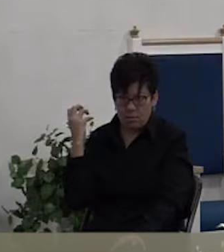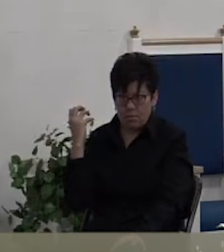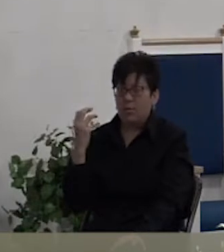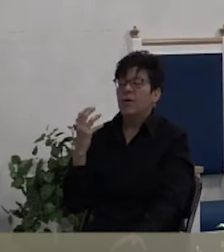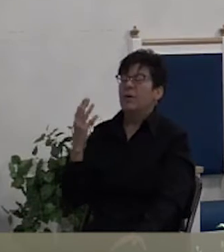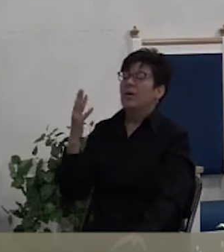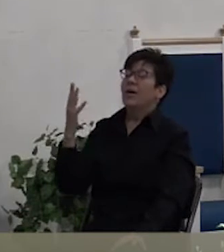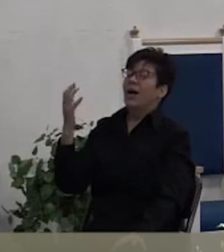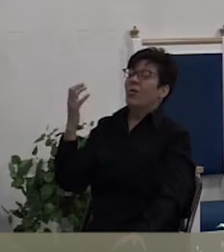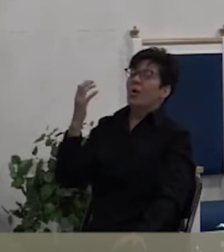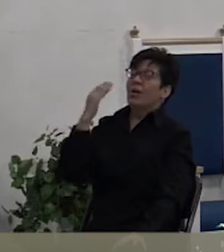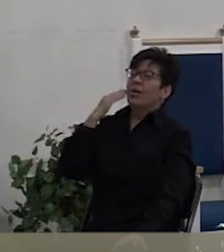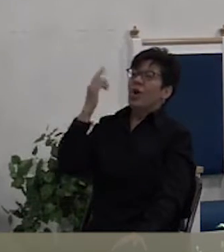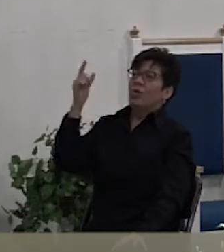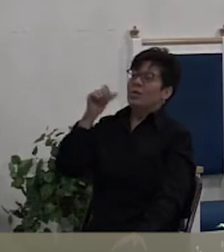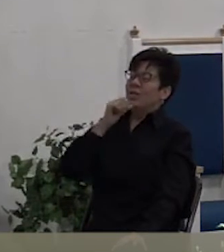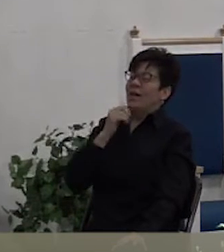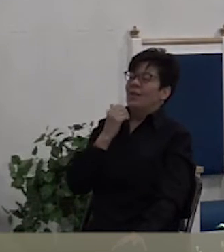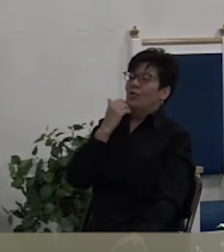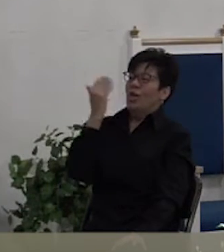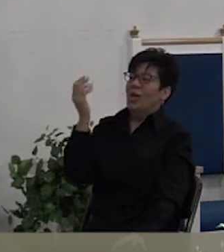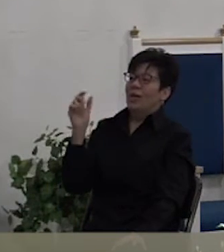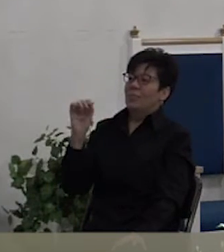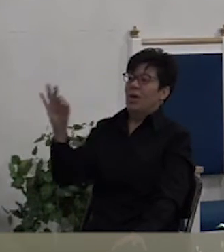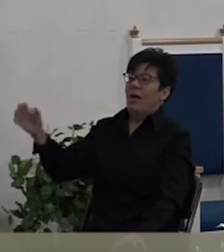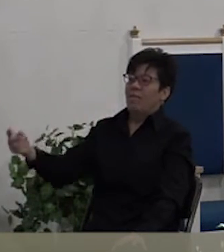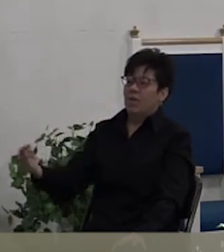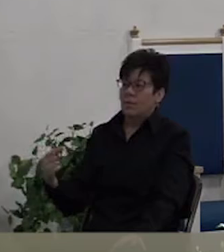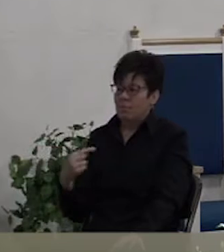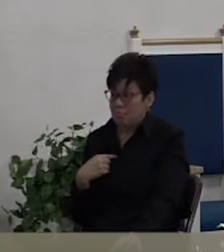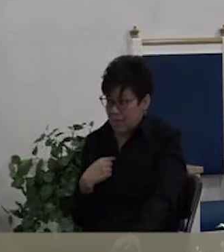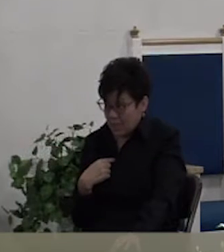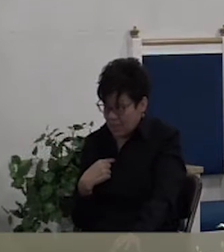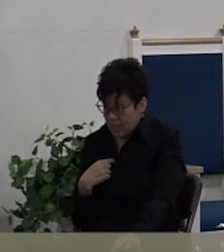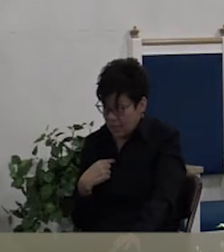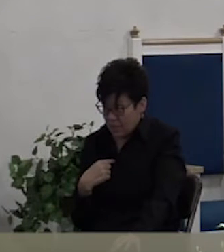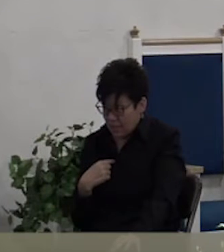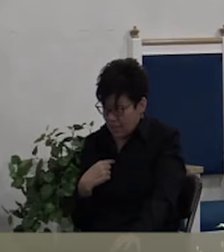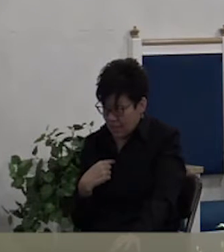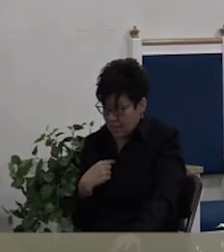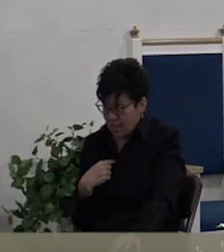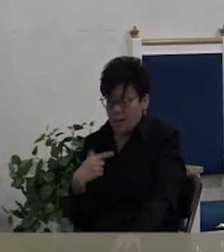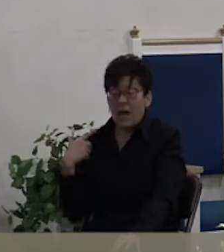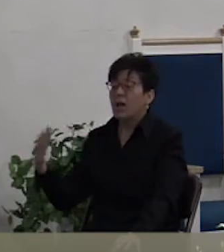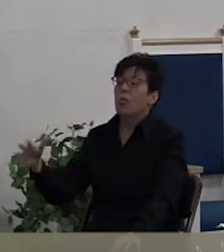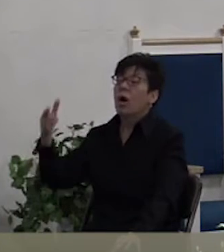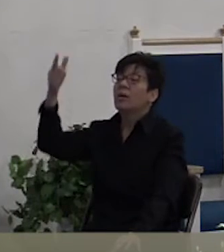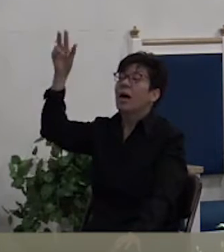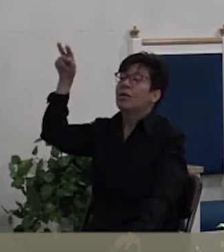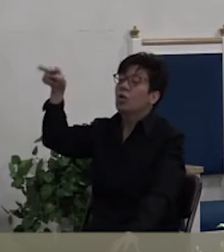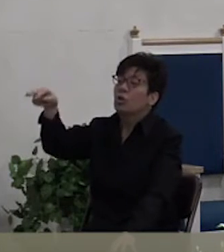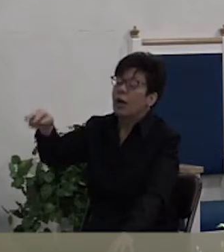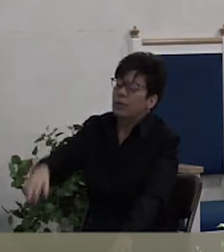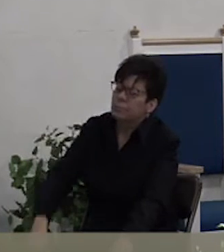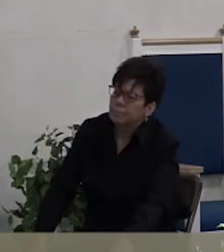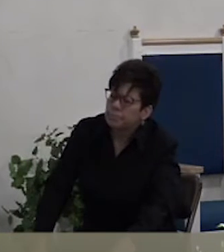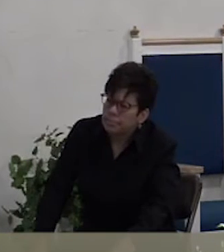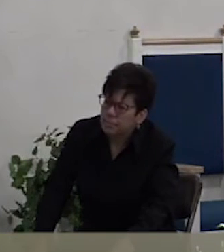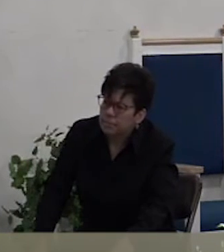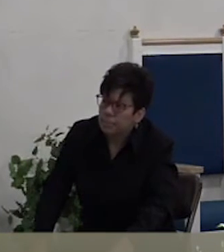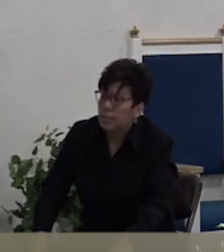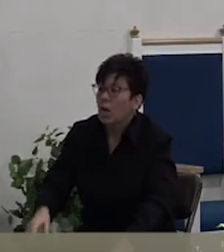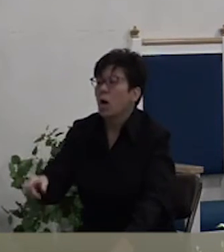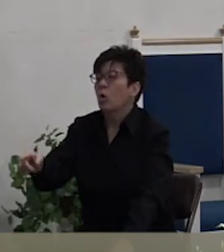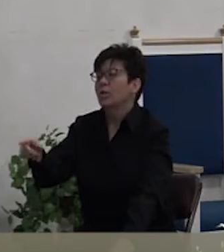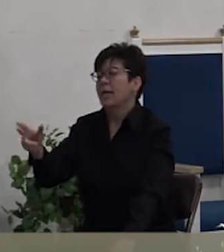I want to know that God is not ashamed of me. I don't want God to look down and say, oh,